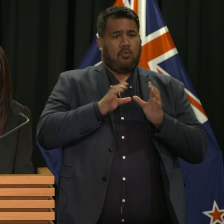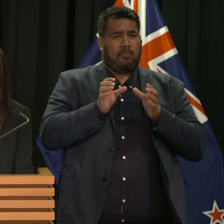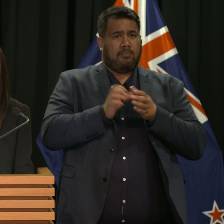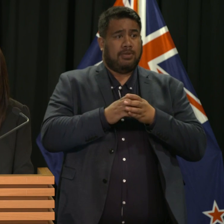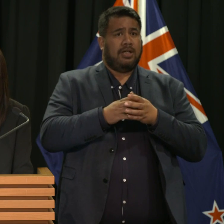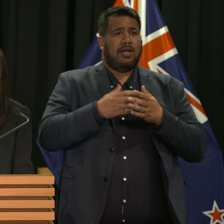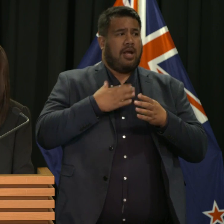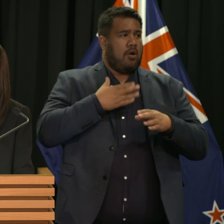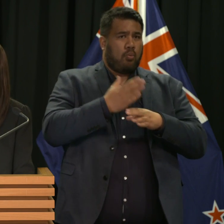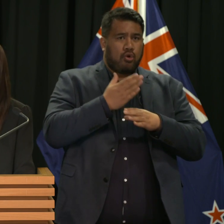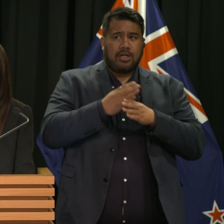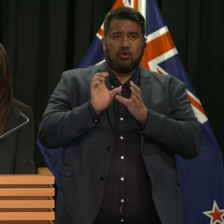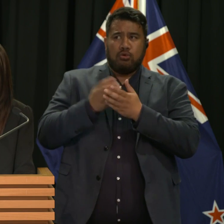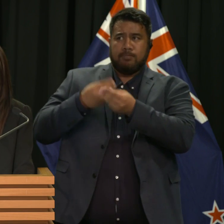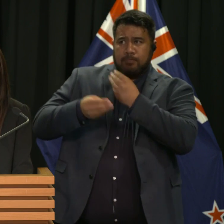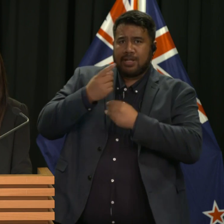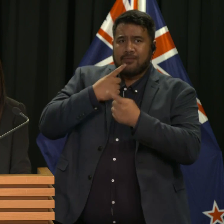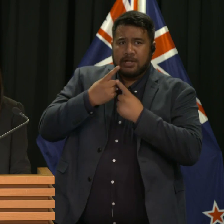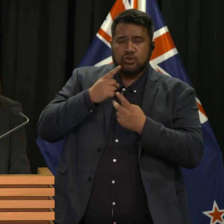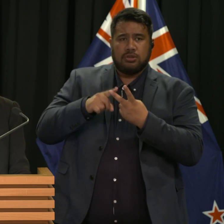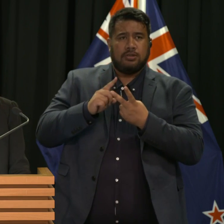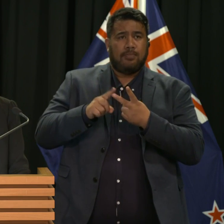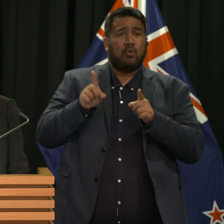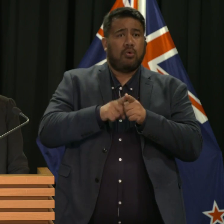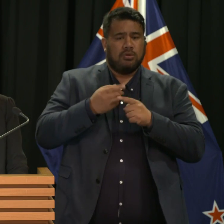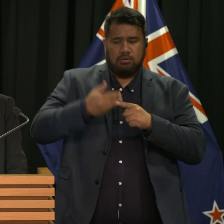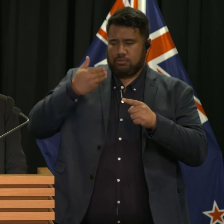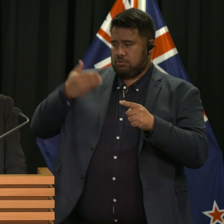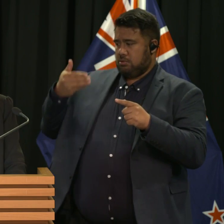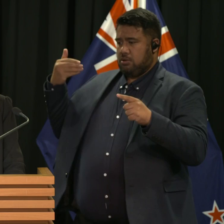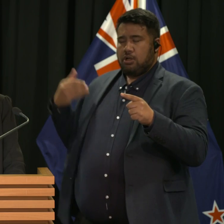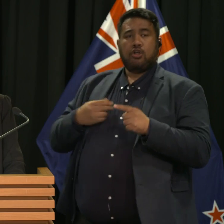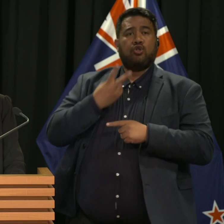debate from the tax working group, but after the 2011,